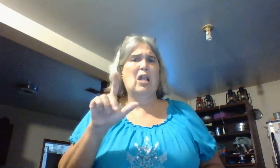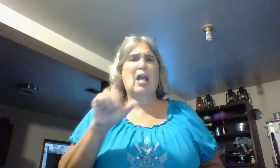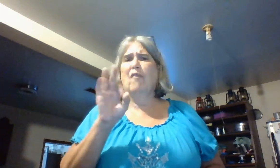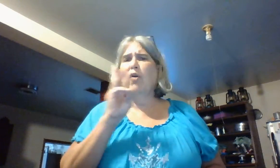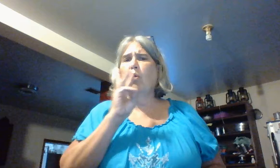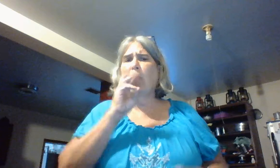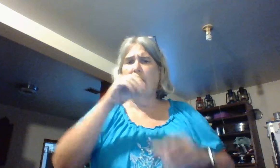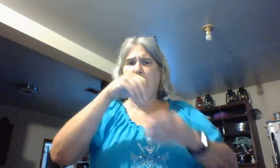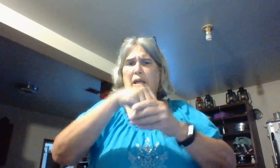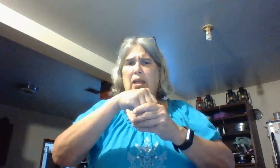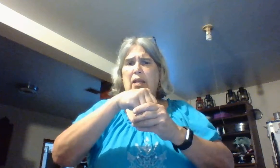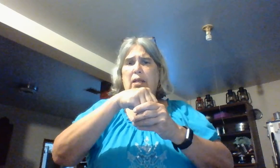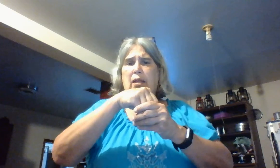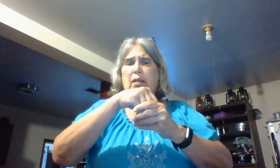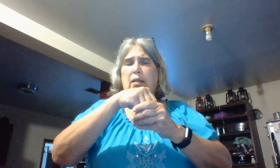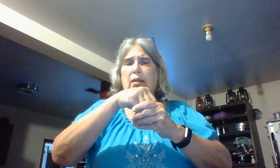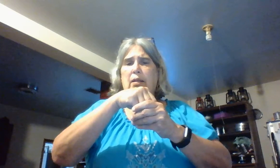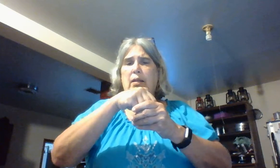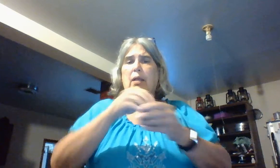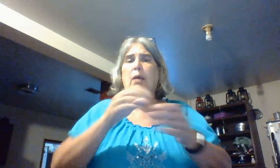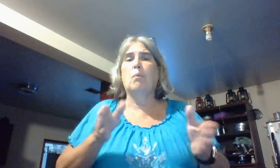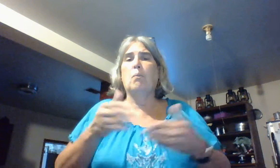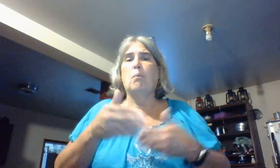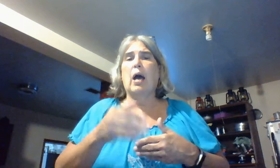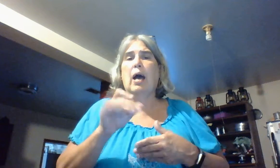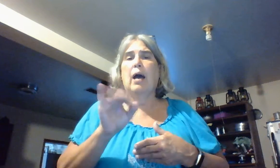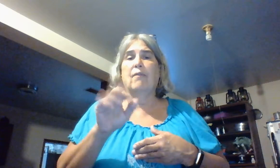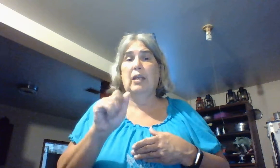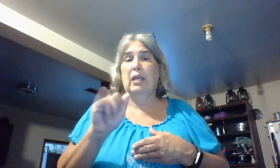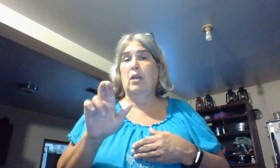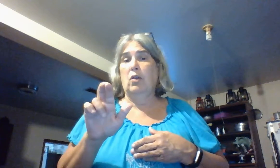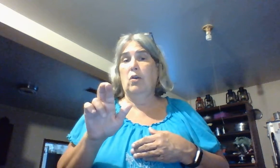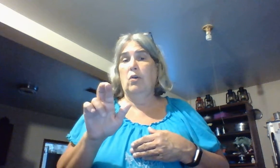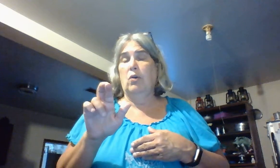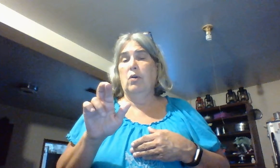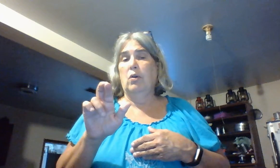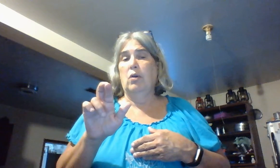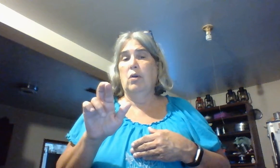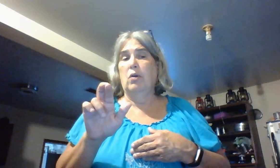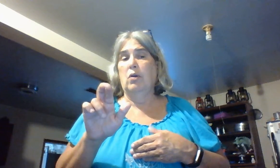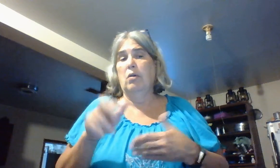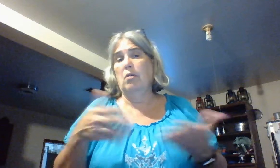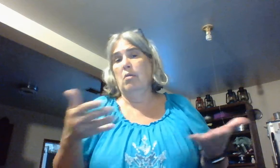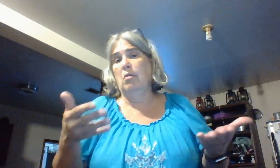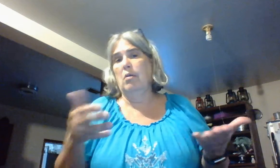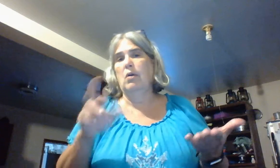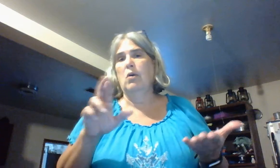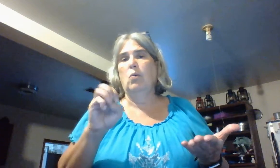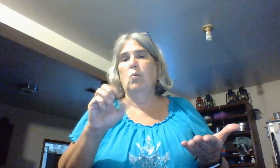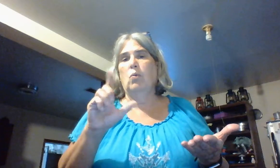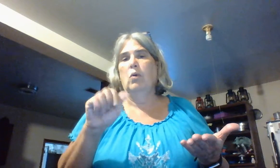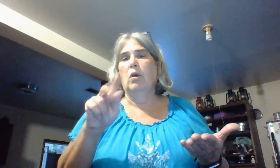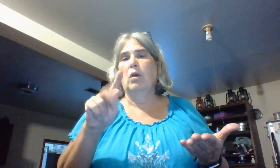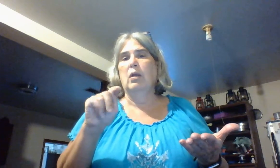this box of air that I've got. What? And then the relative humidity. What's